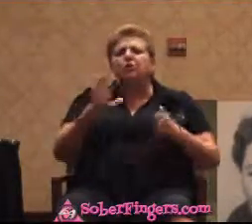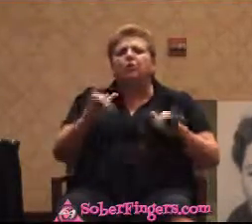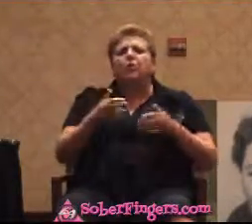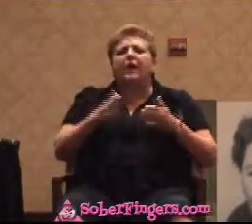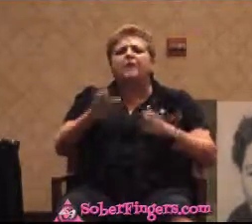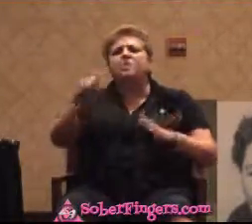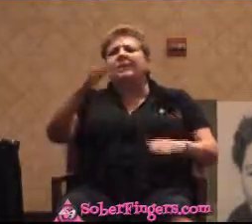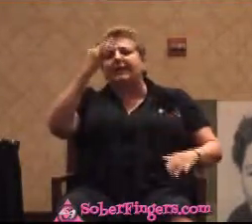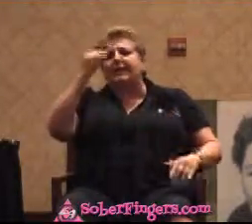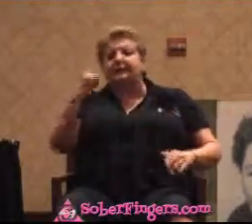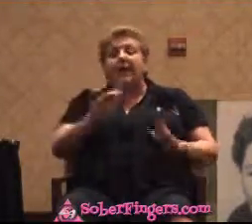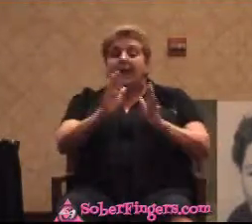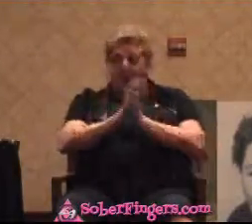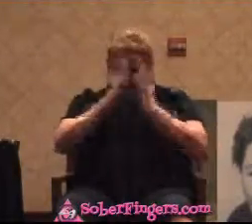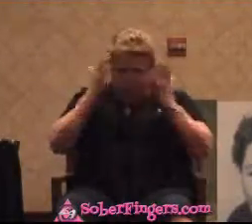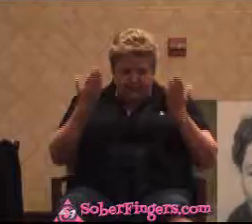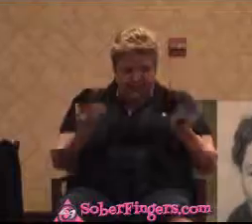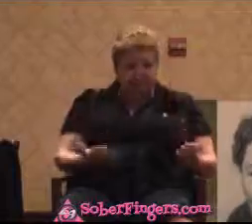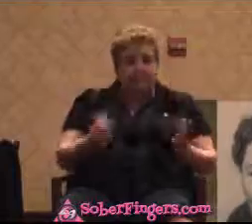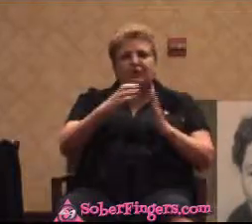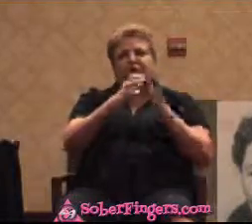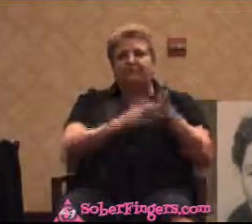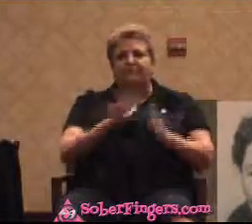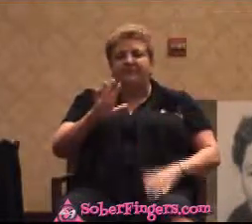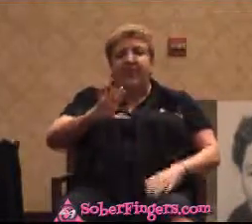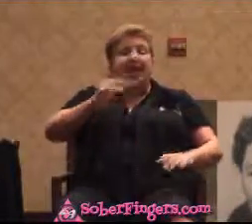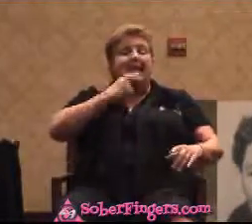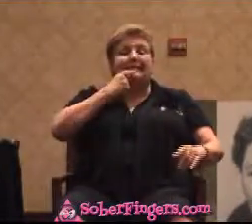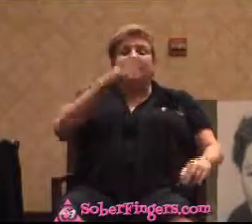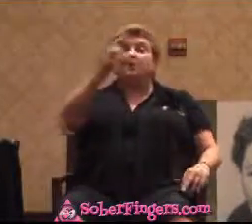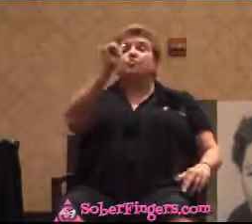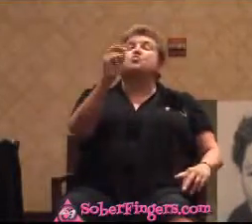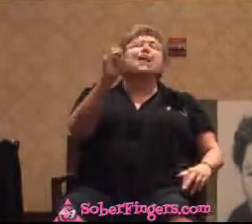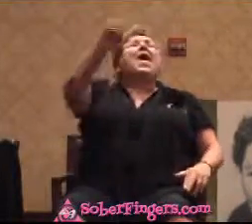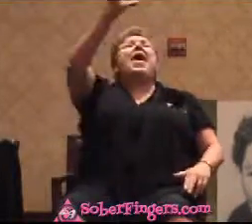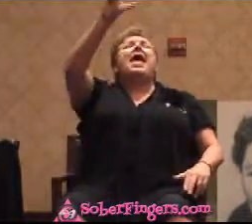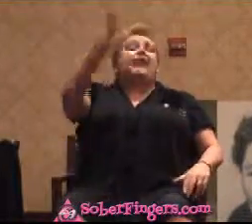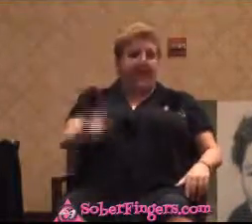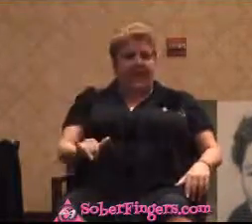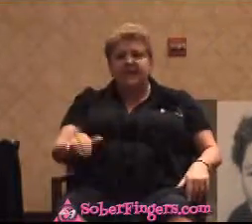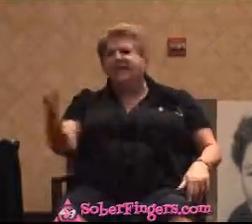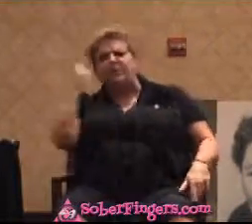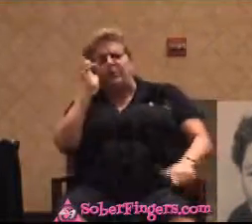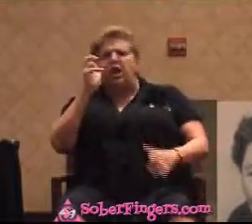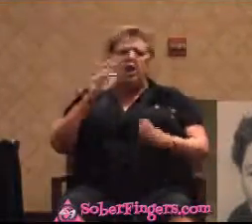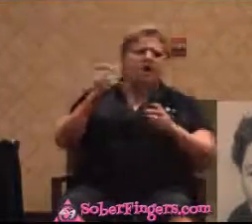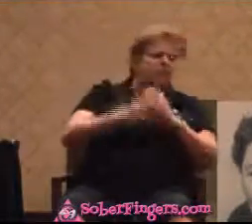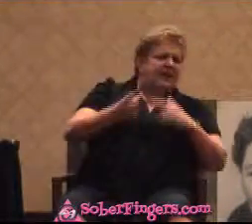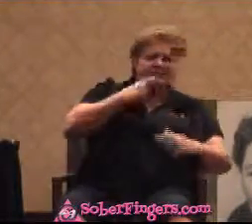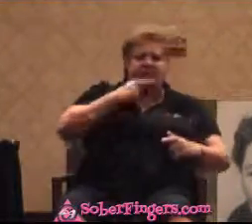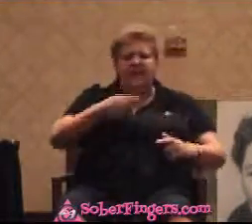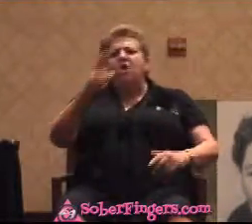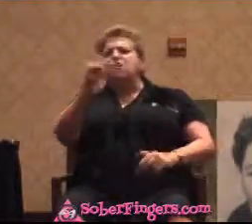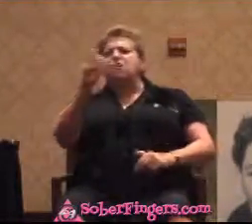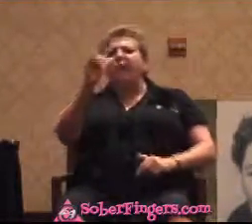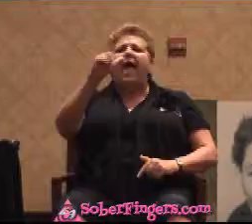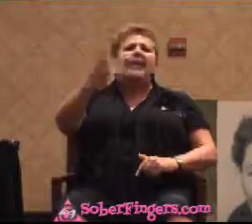opened up that book to chapter 5. I said, rarely! Did you hear what I said? I said, rarely have we seen a person